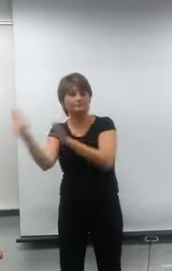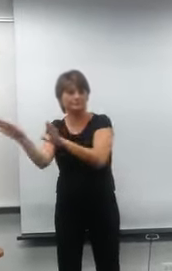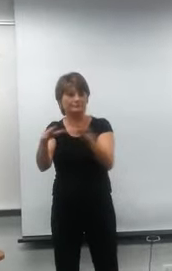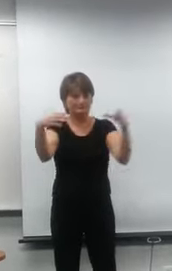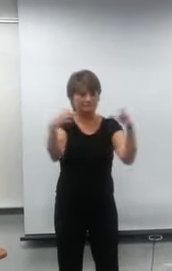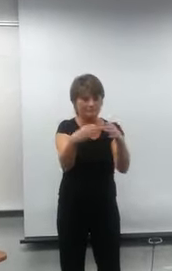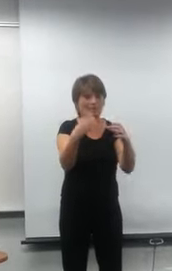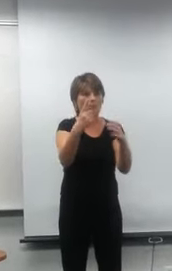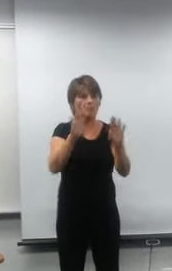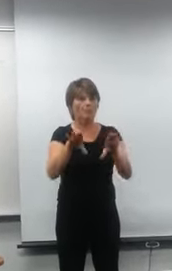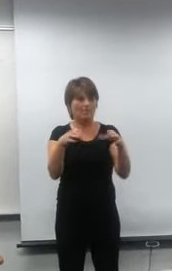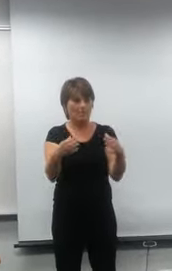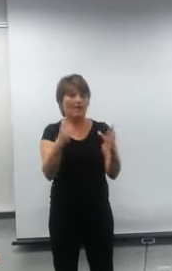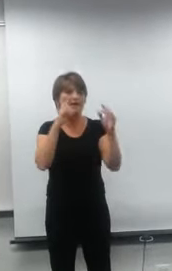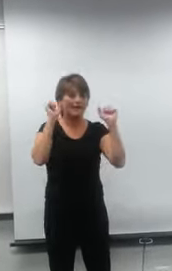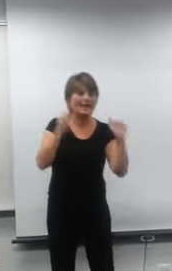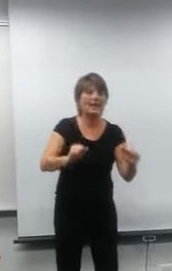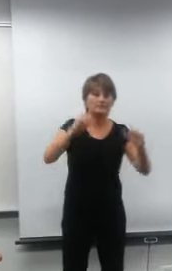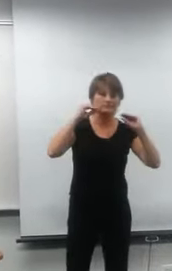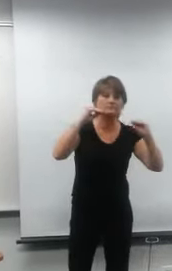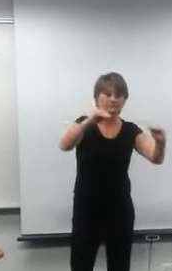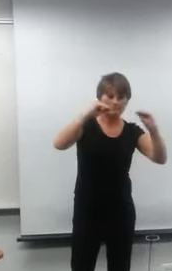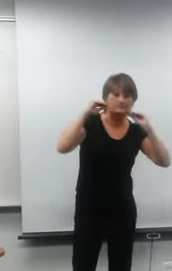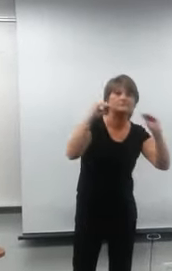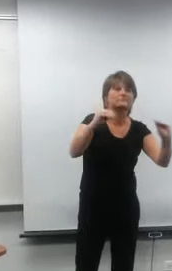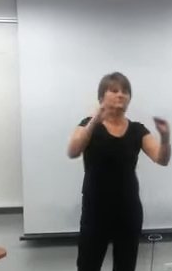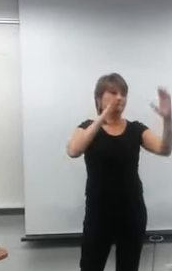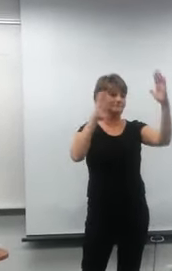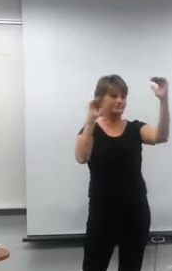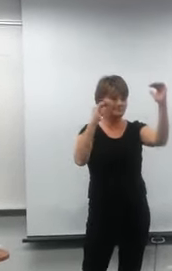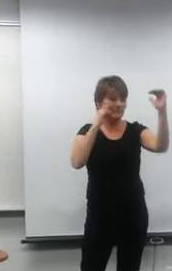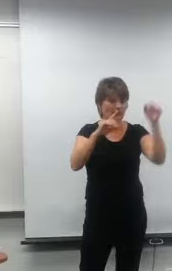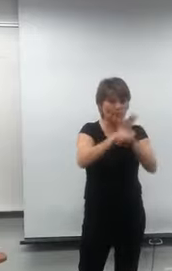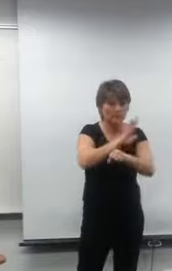have a junior seminar, and they